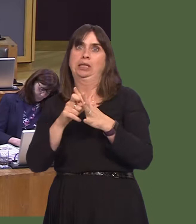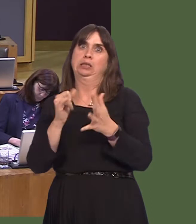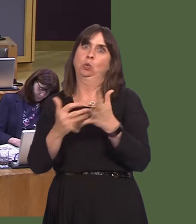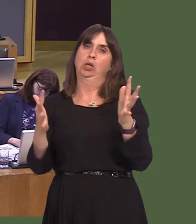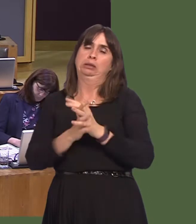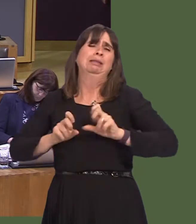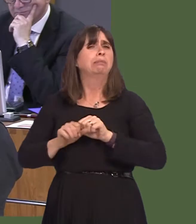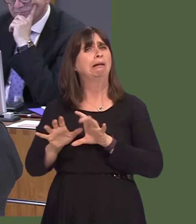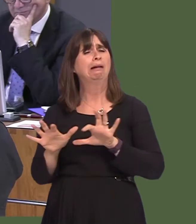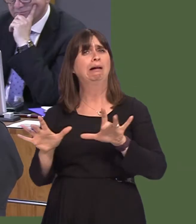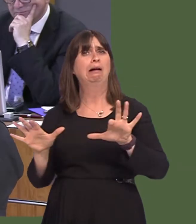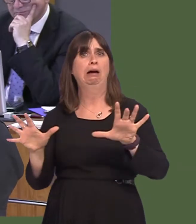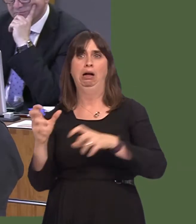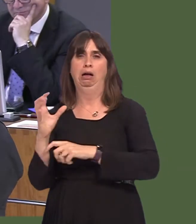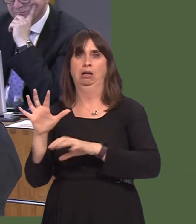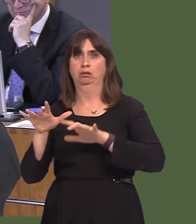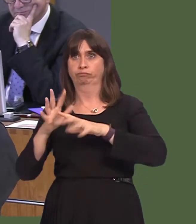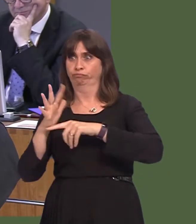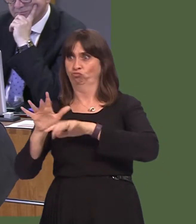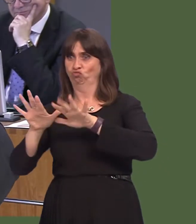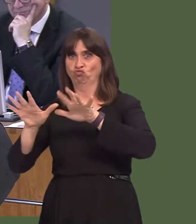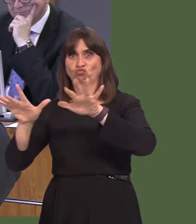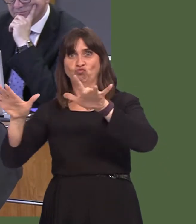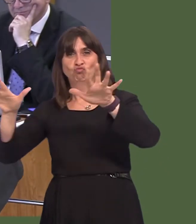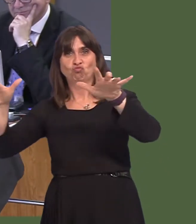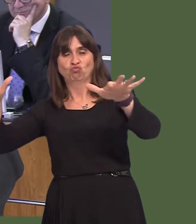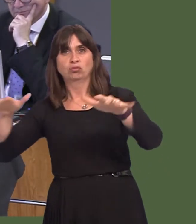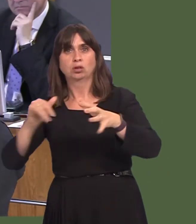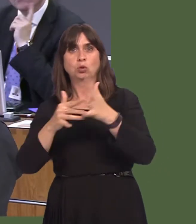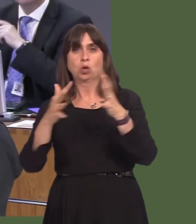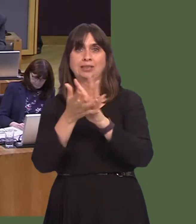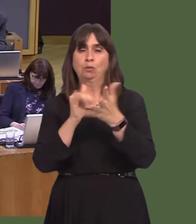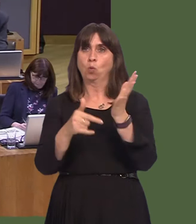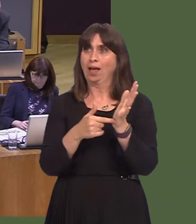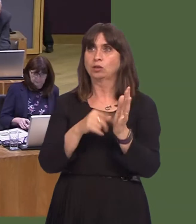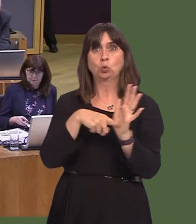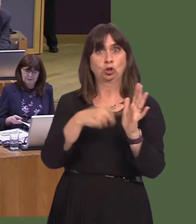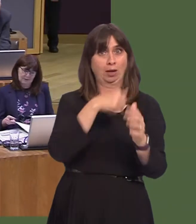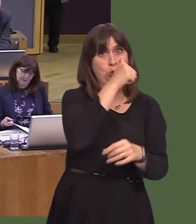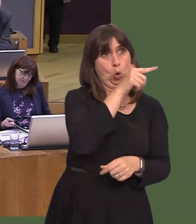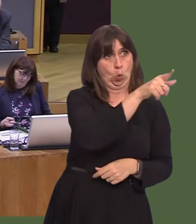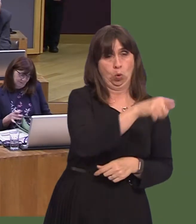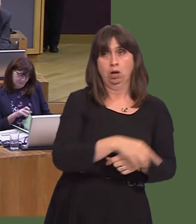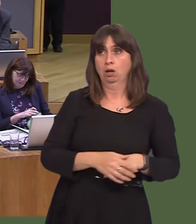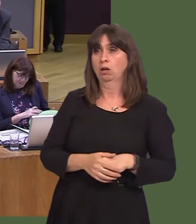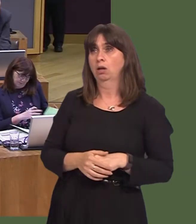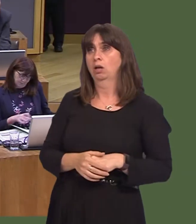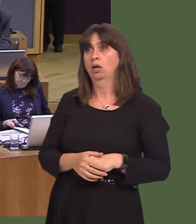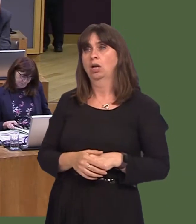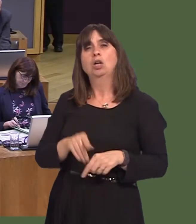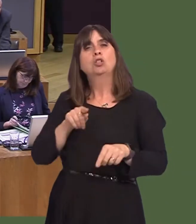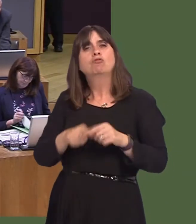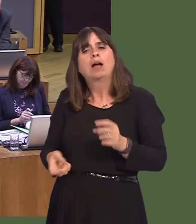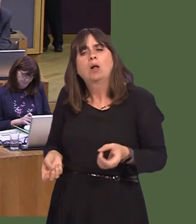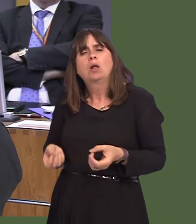my constituency, but I'm sure Julie James could tell you exactly the same for Swansea West as well. Whilst the experiment with the natural predator